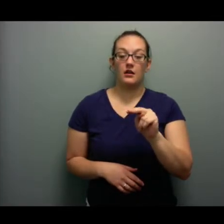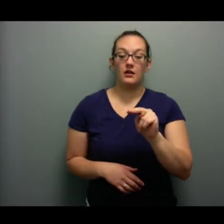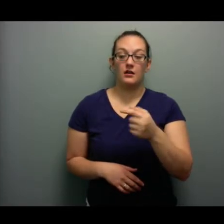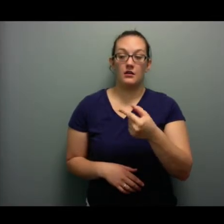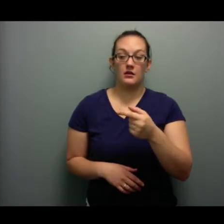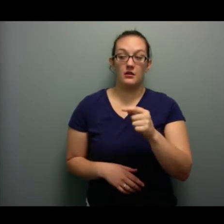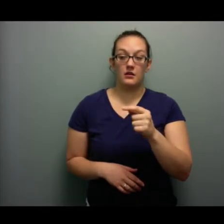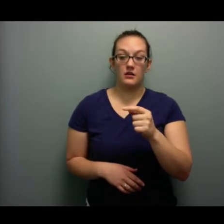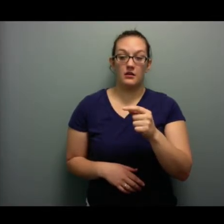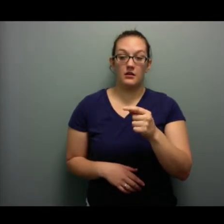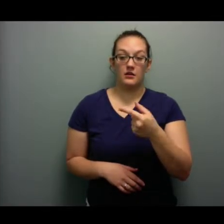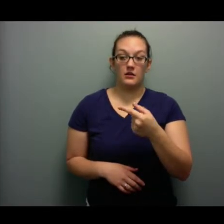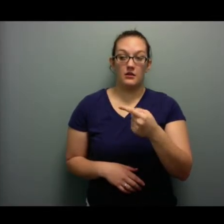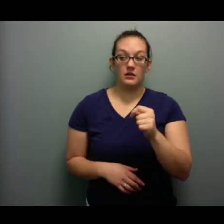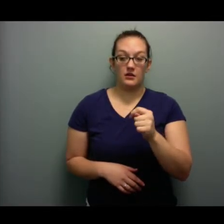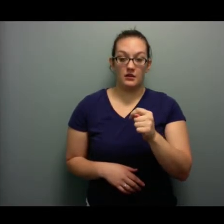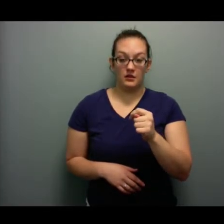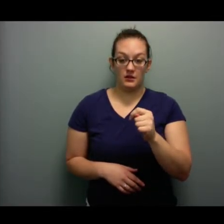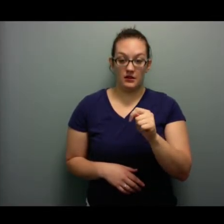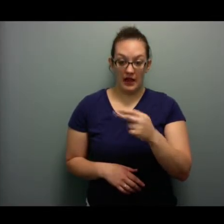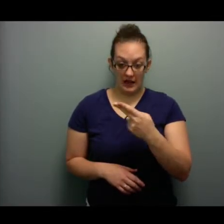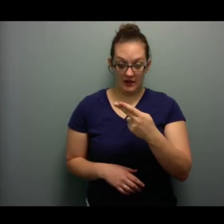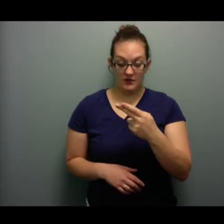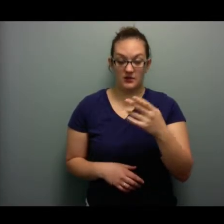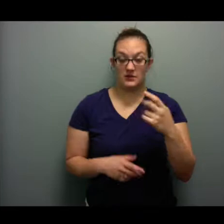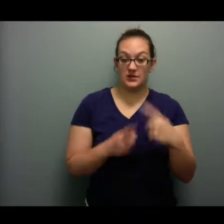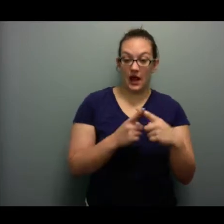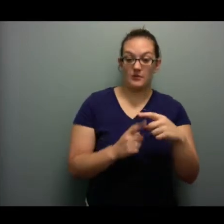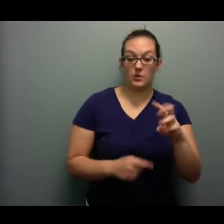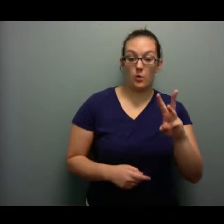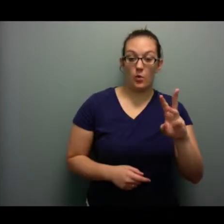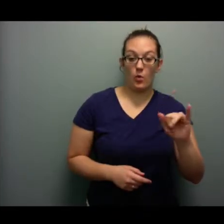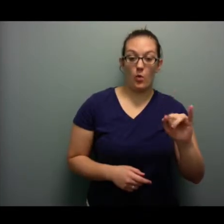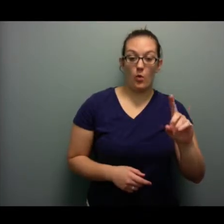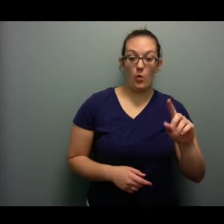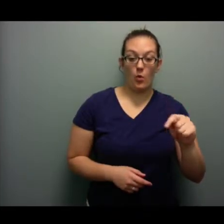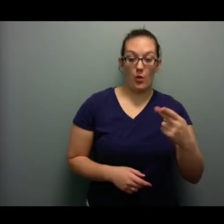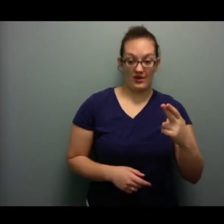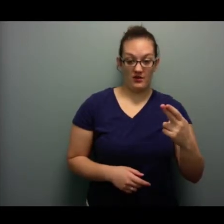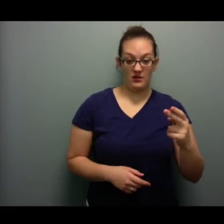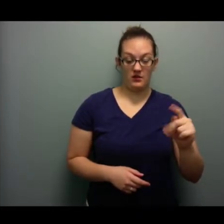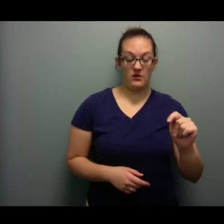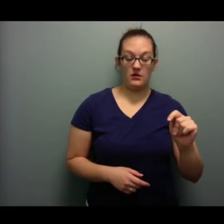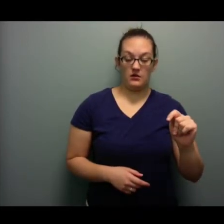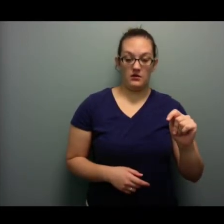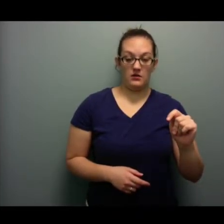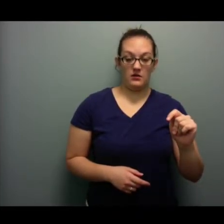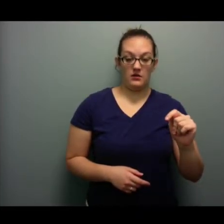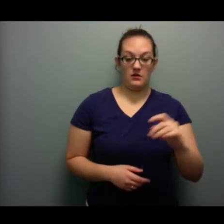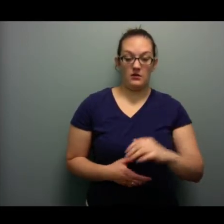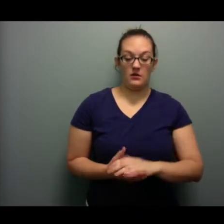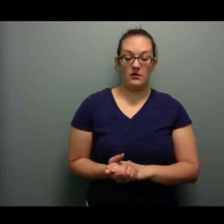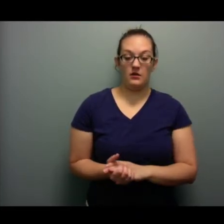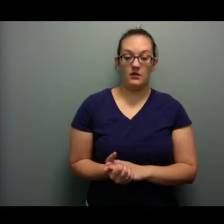do you measure it? Cassie? You could take a rule.